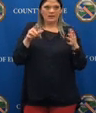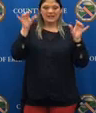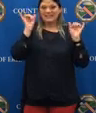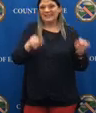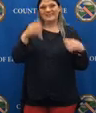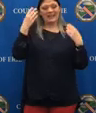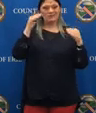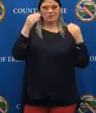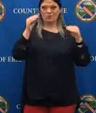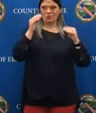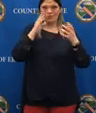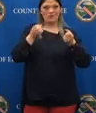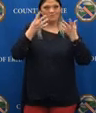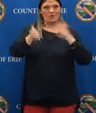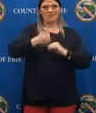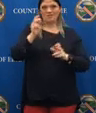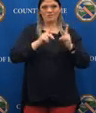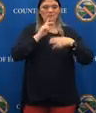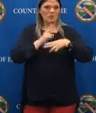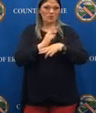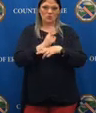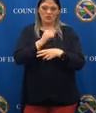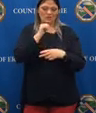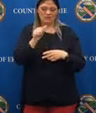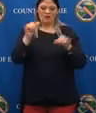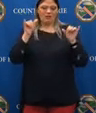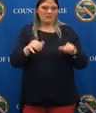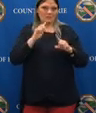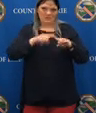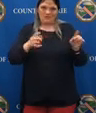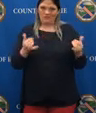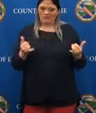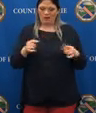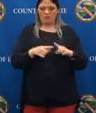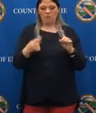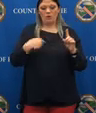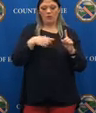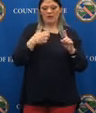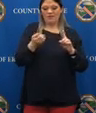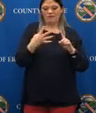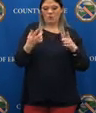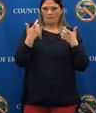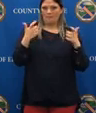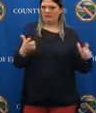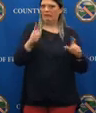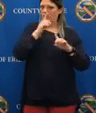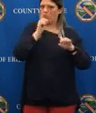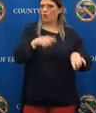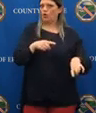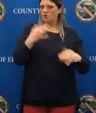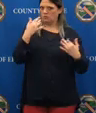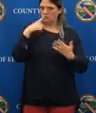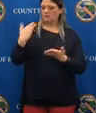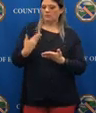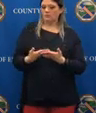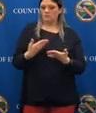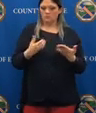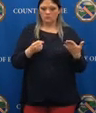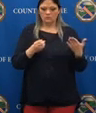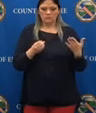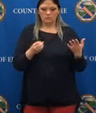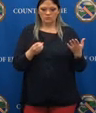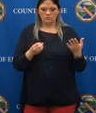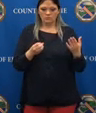is much different than it normally would be, but we have a couple key big orders coming in. So we did not get